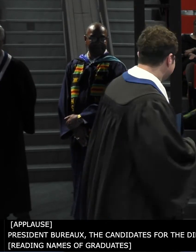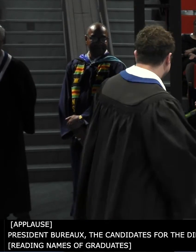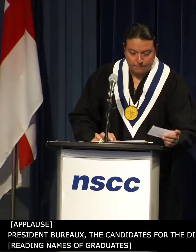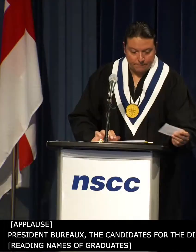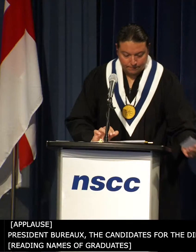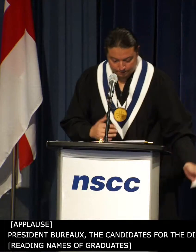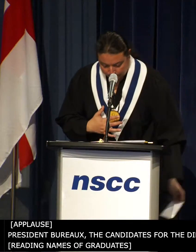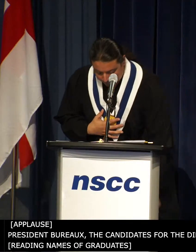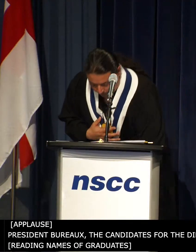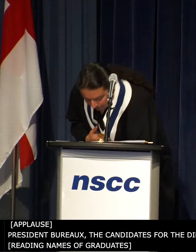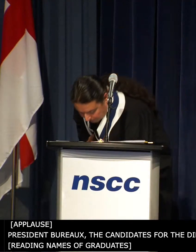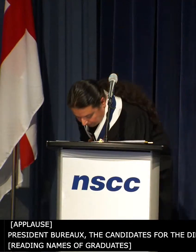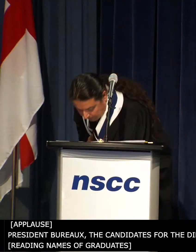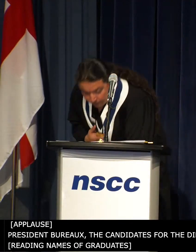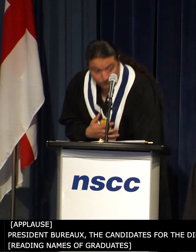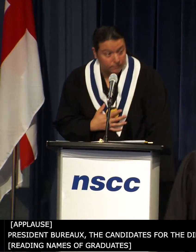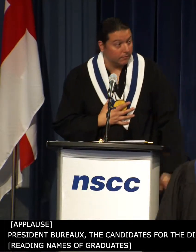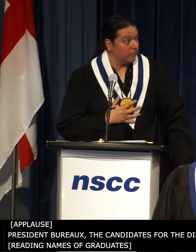Jun Lee.